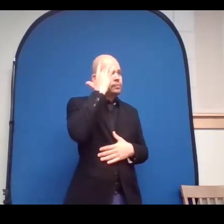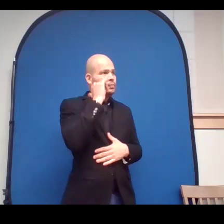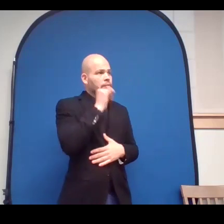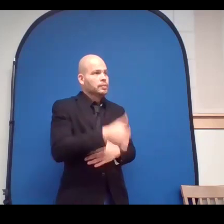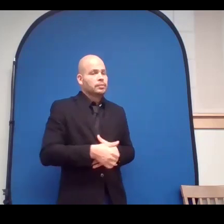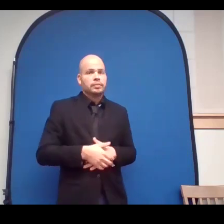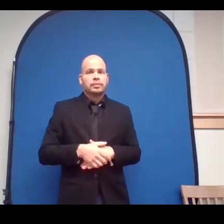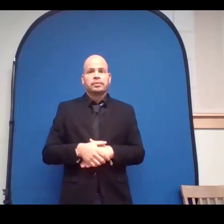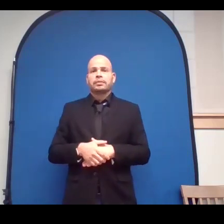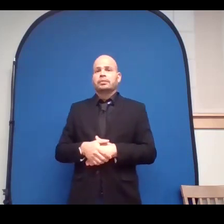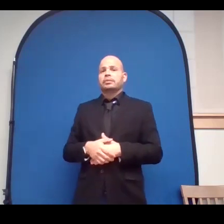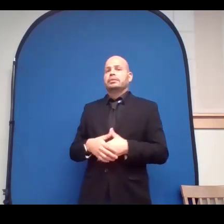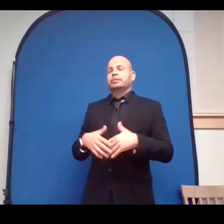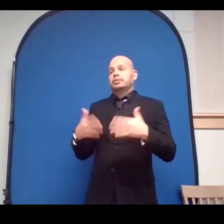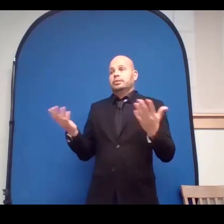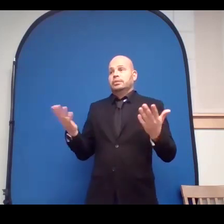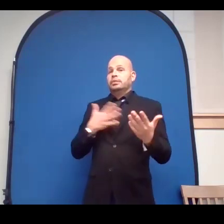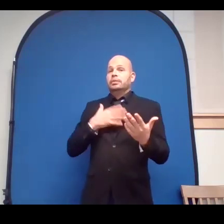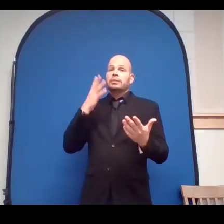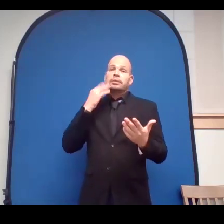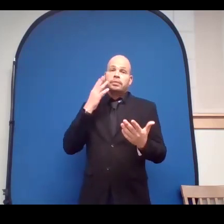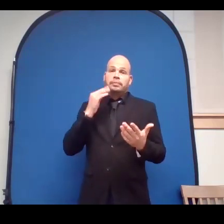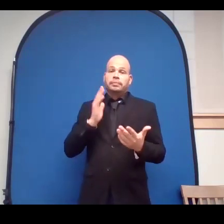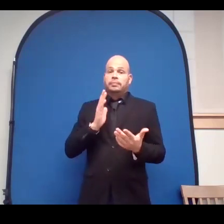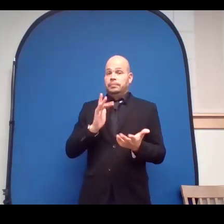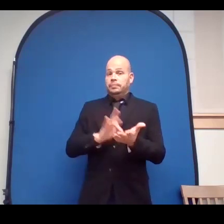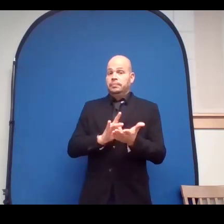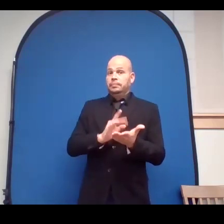Oftentimes, in my experience with med board process,